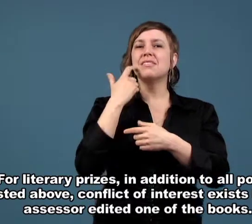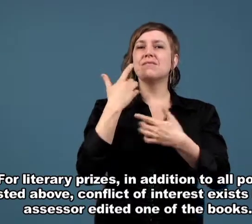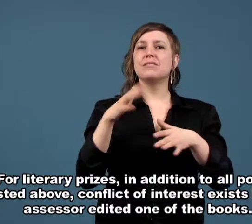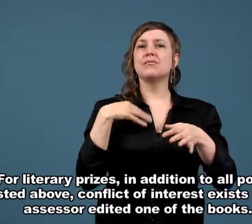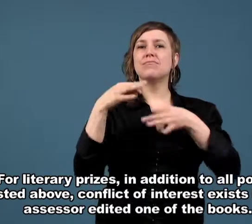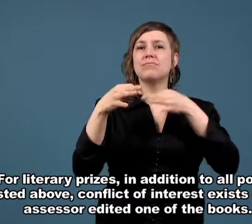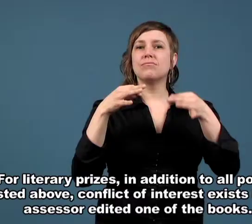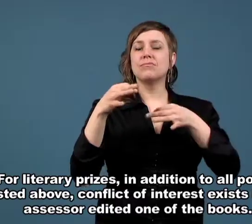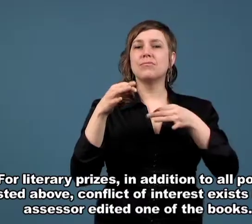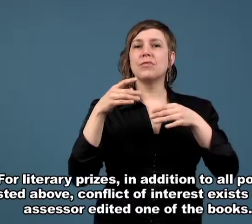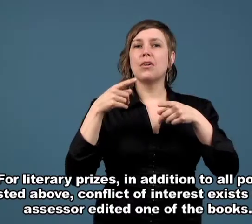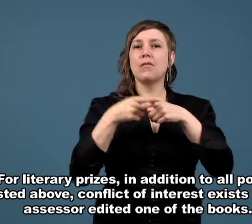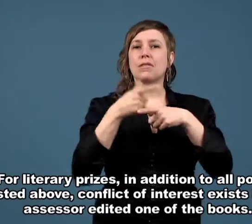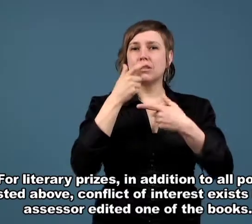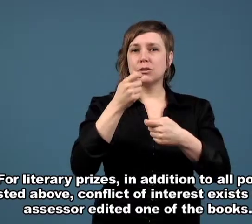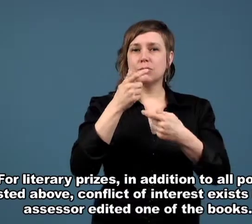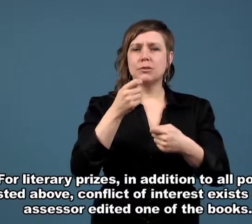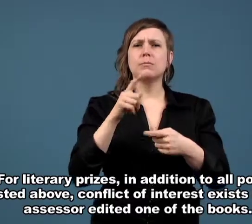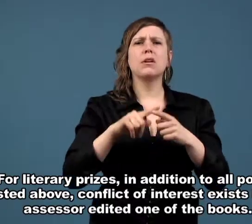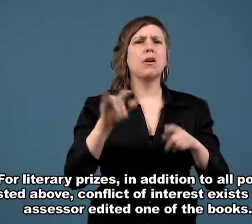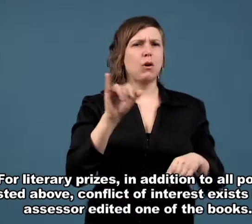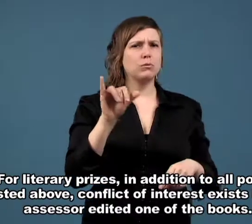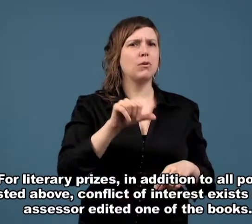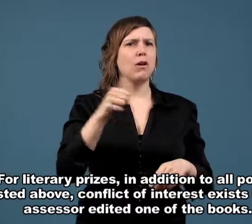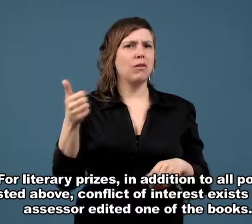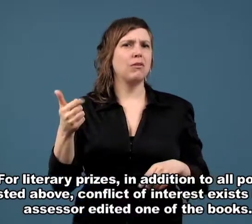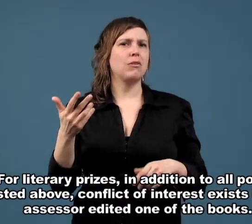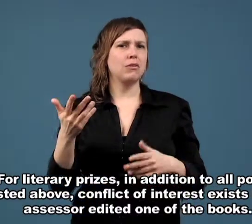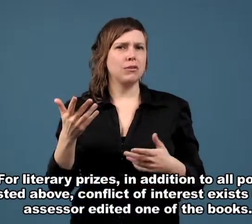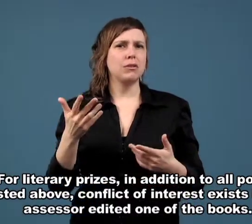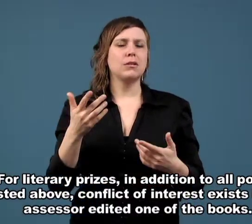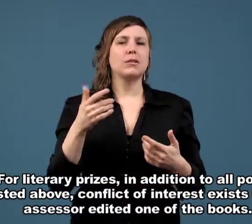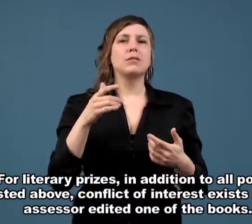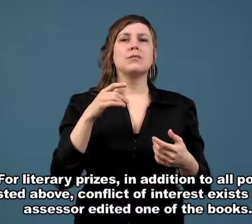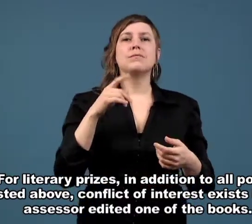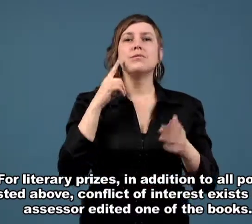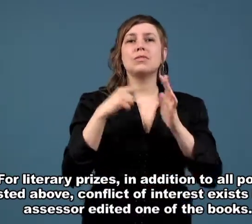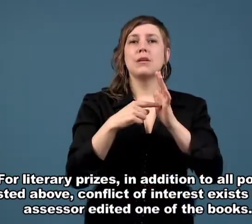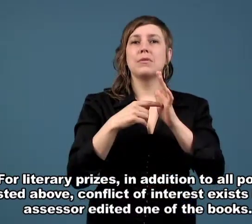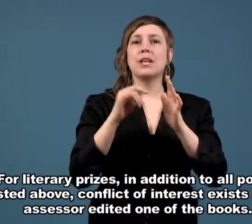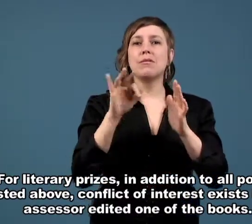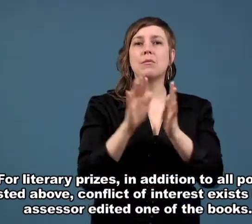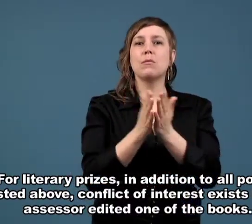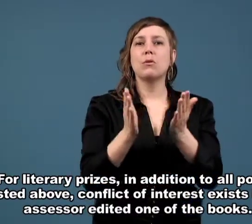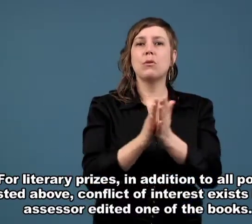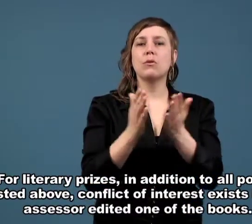listed above, conflict of interest exists if the assessor edited one of the books.